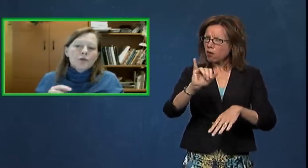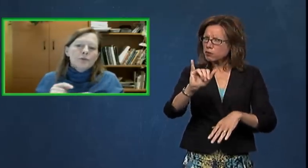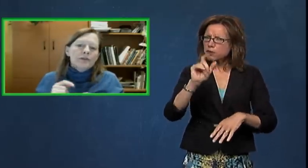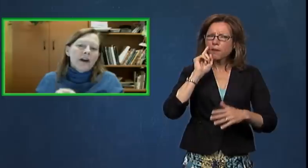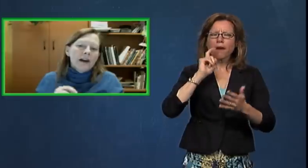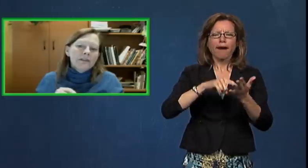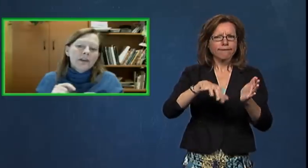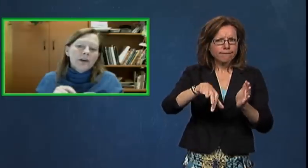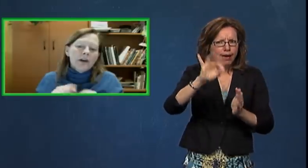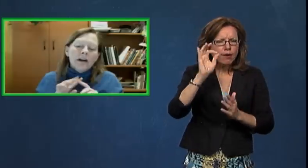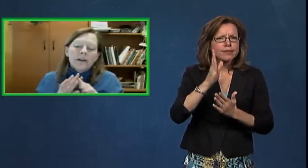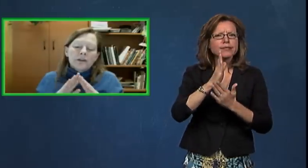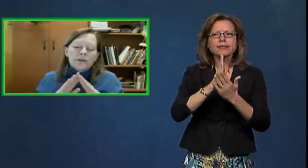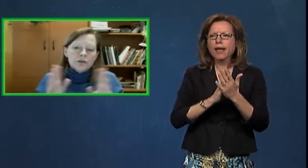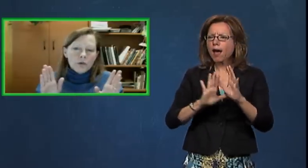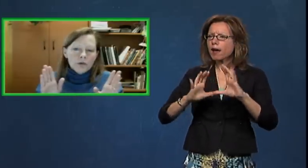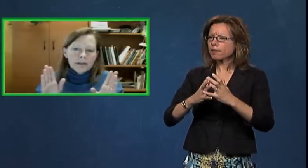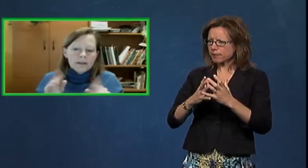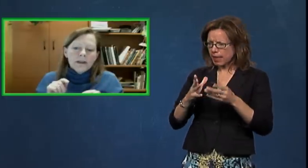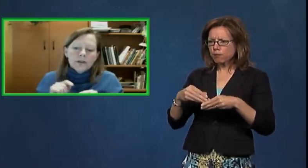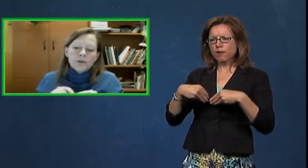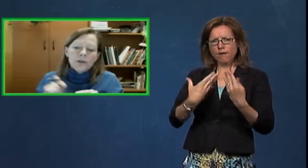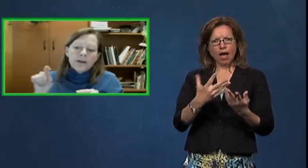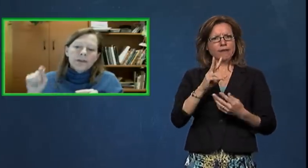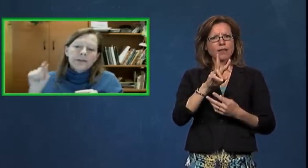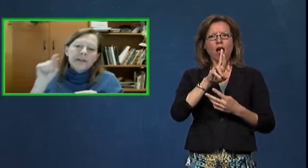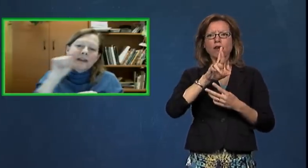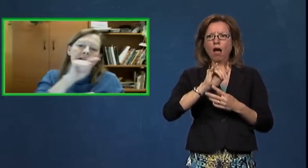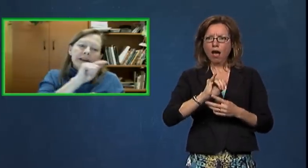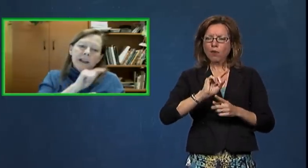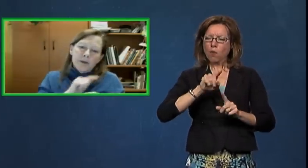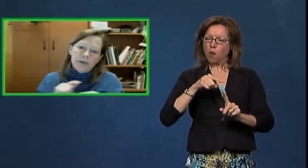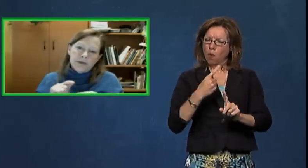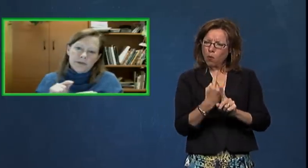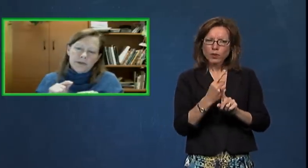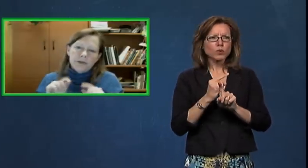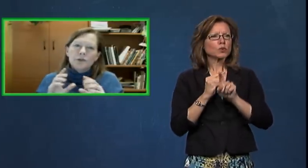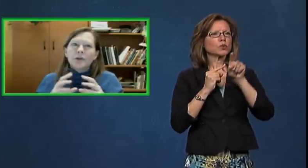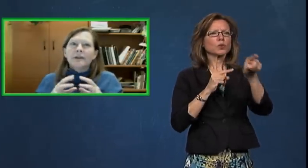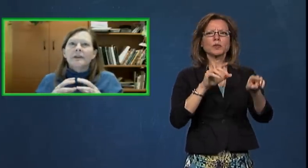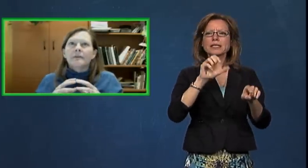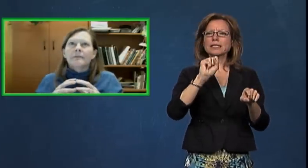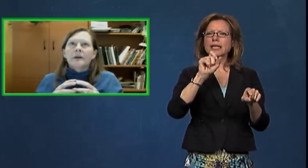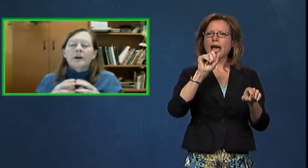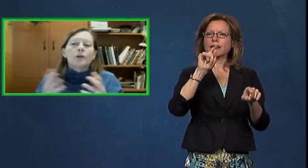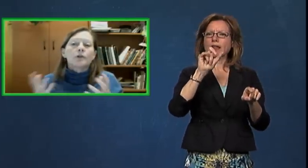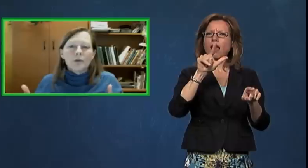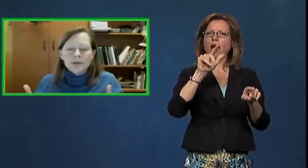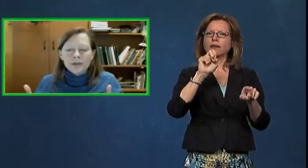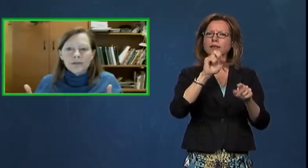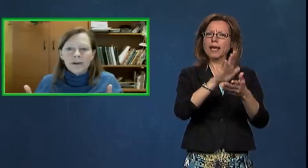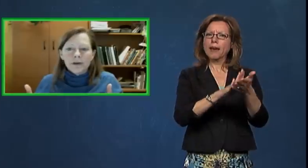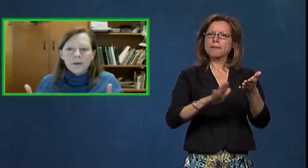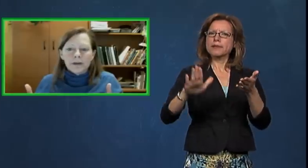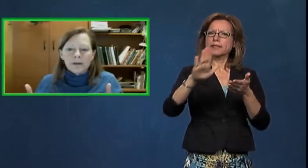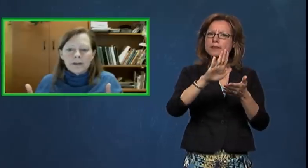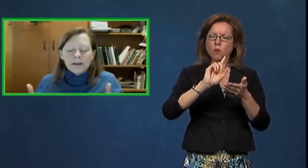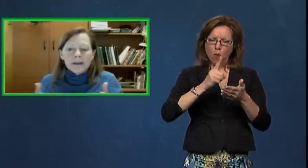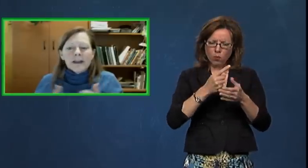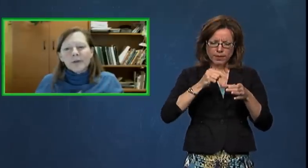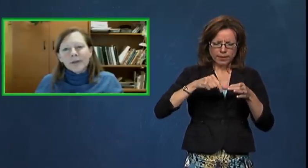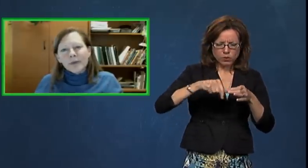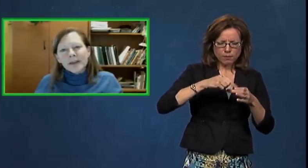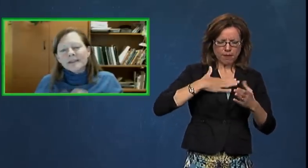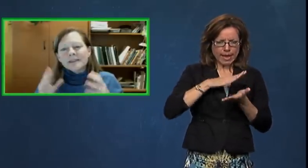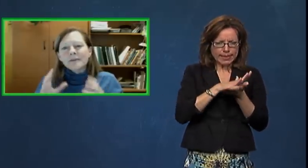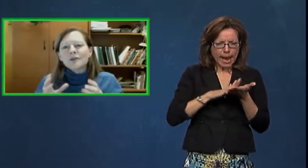institutions who provide VRI solely to their satellite campuses in sort of a closed environment.